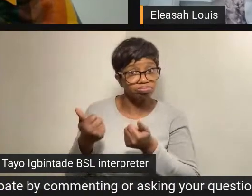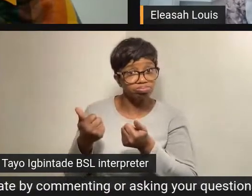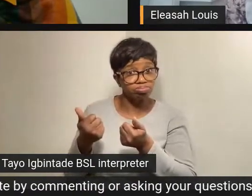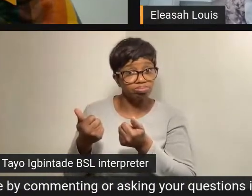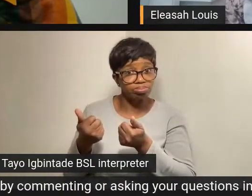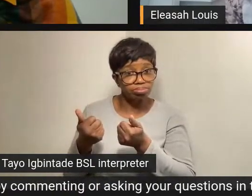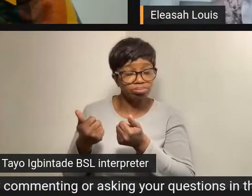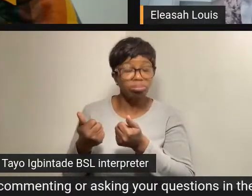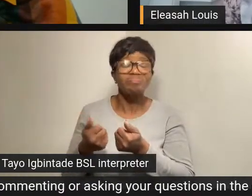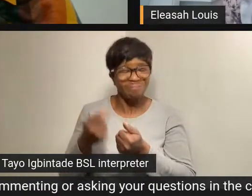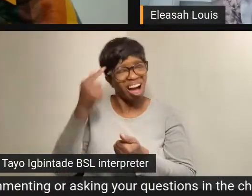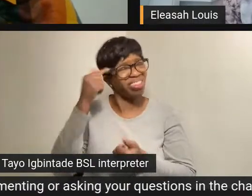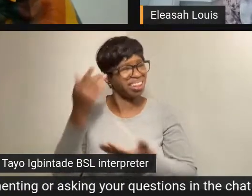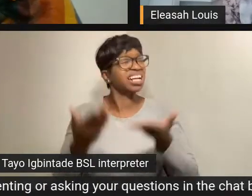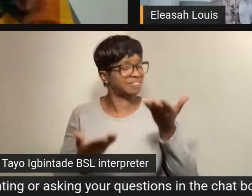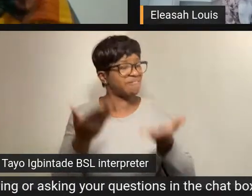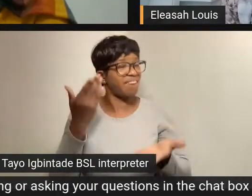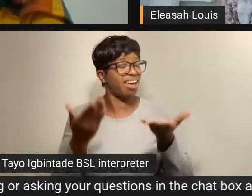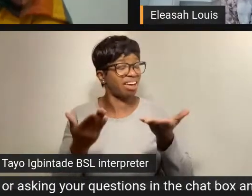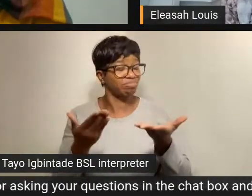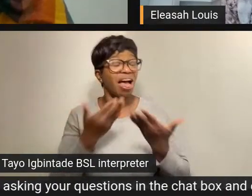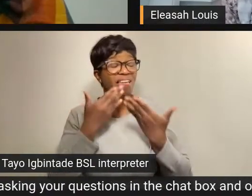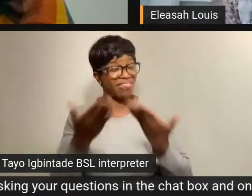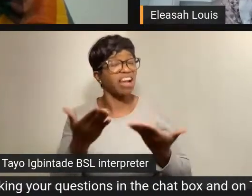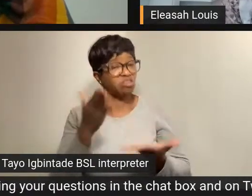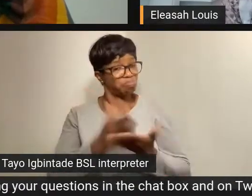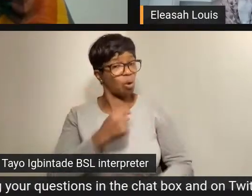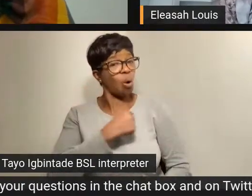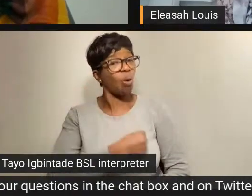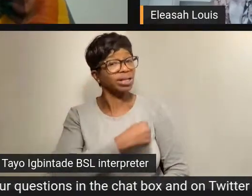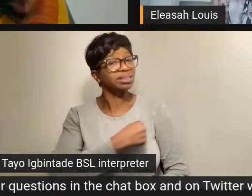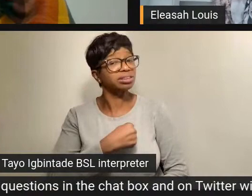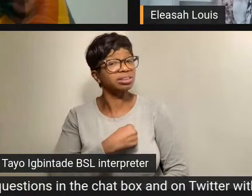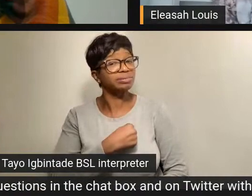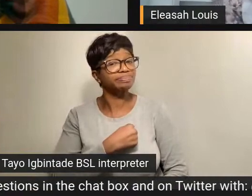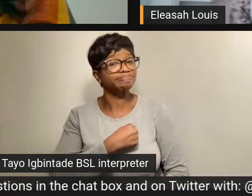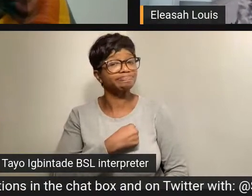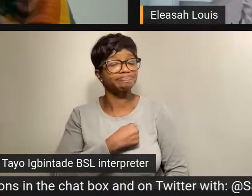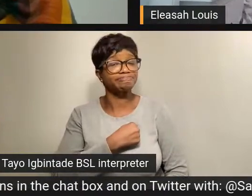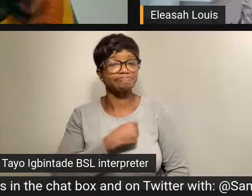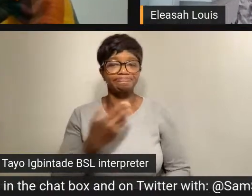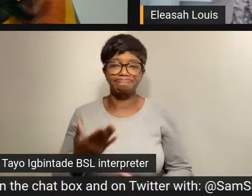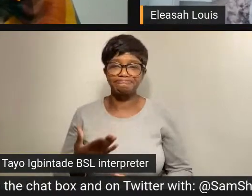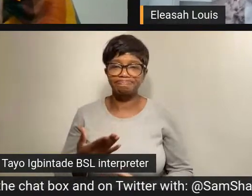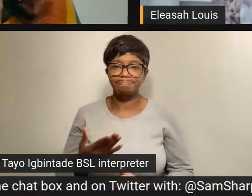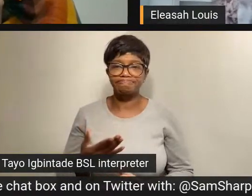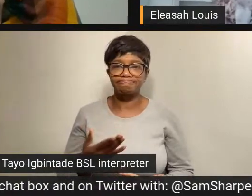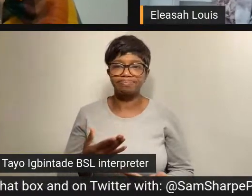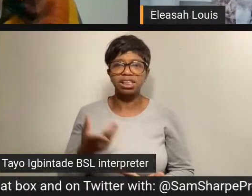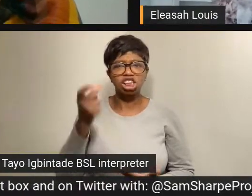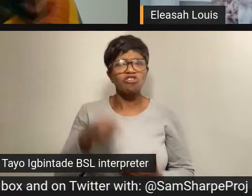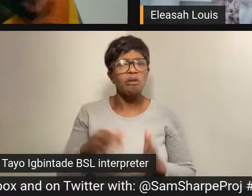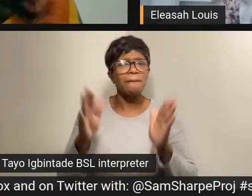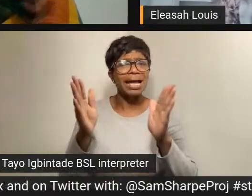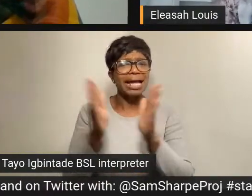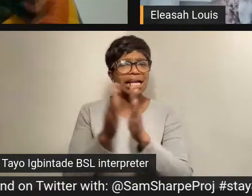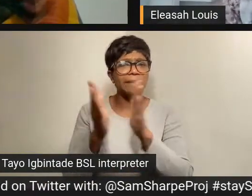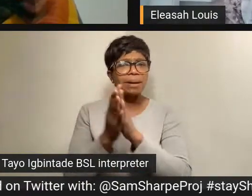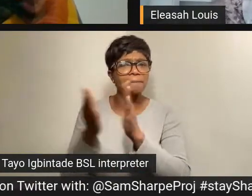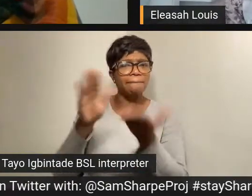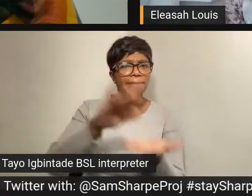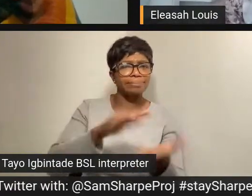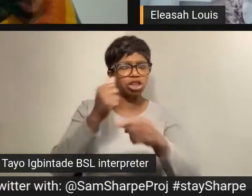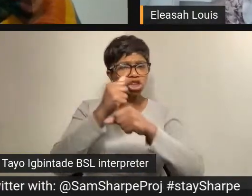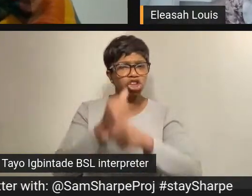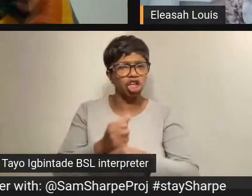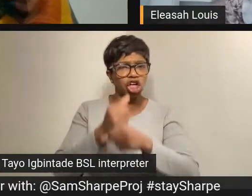fair. Thank you so much for your honesty there. Okay, so we'll move on. So someone from Clapham Baptist Church says,